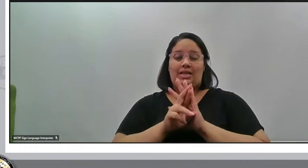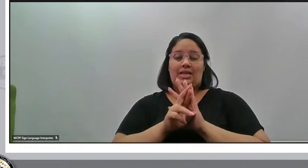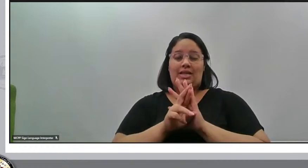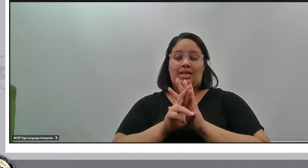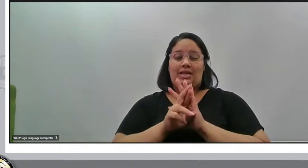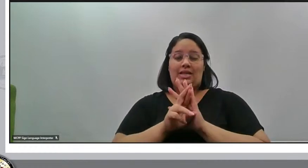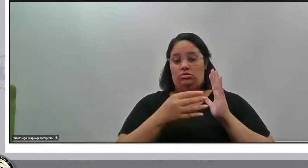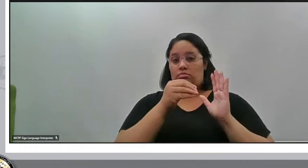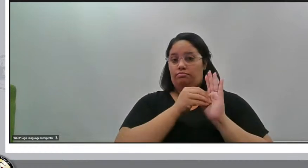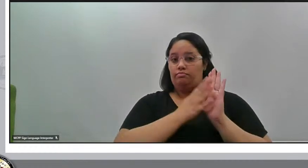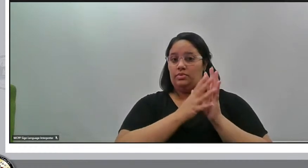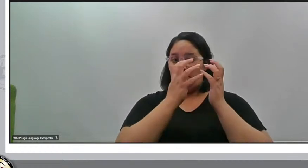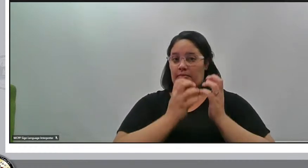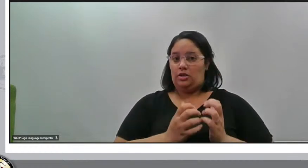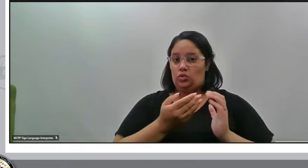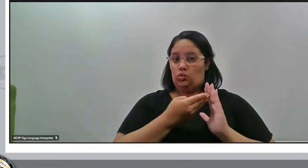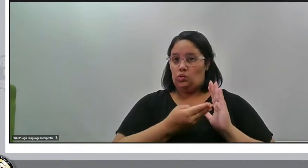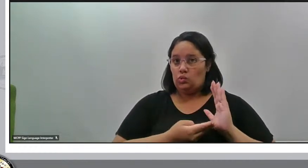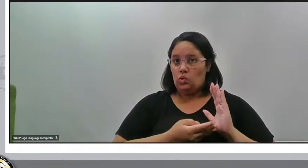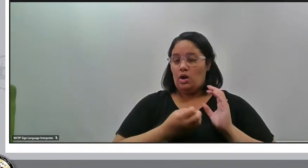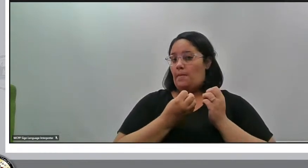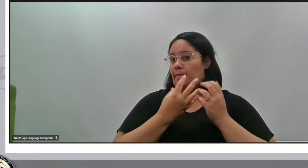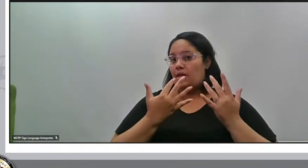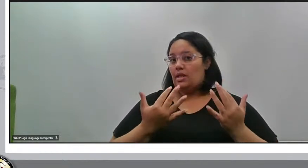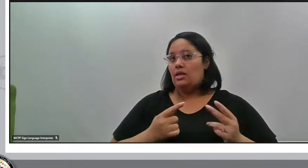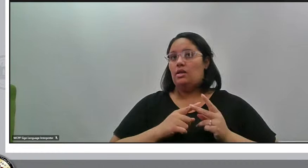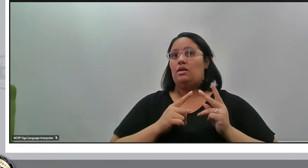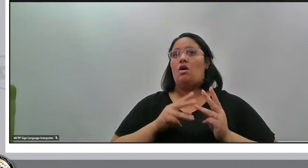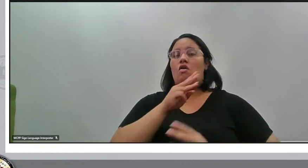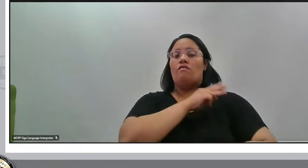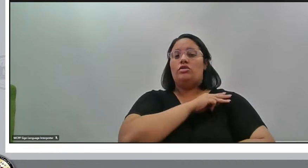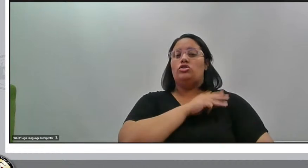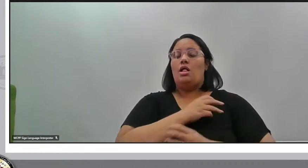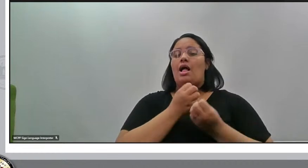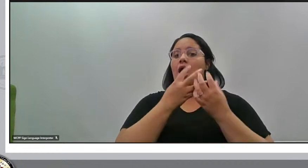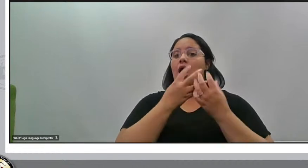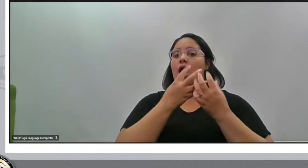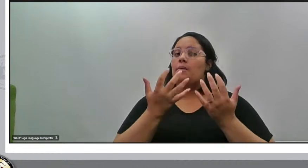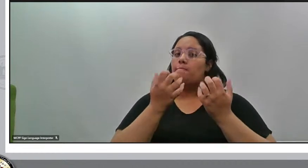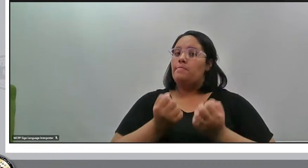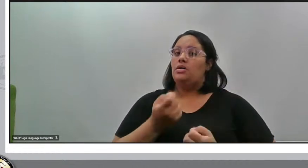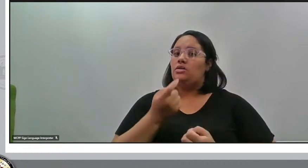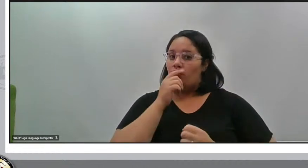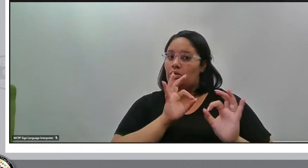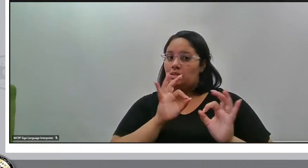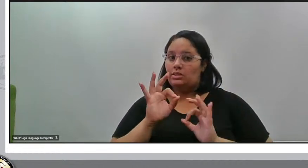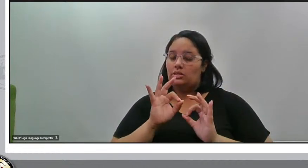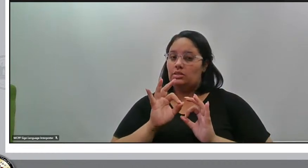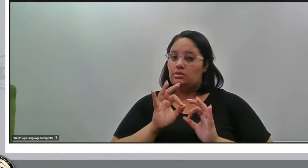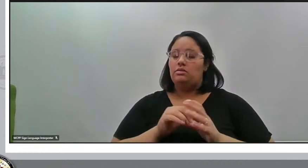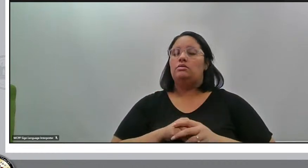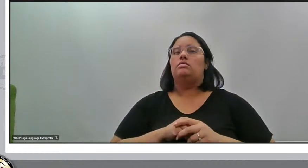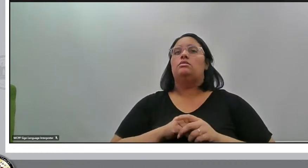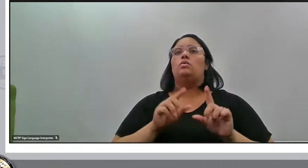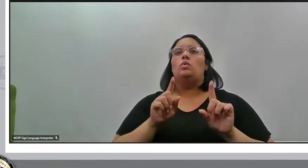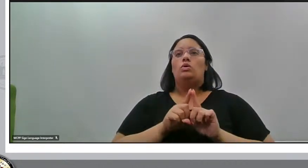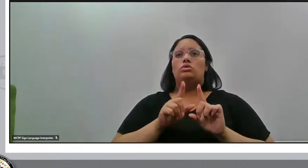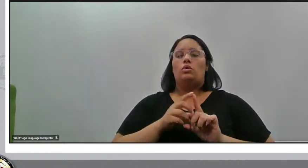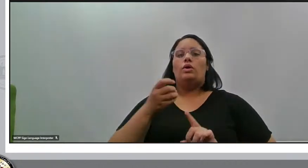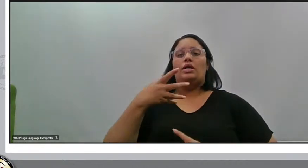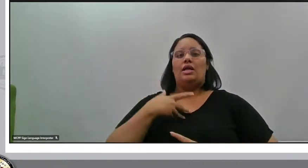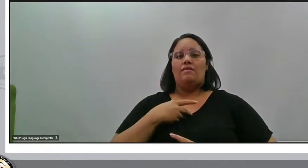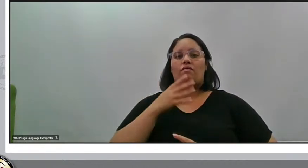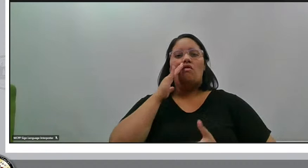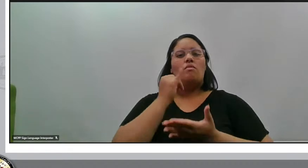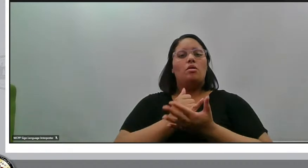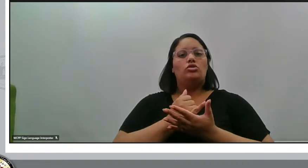for on these particular trips? And how many officials are then budgeted for on these particular trips? And if we can also get